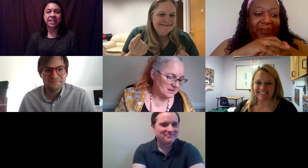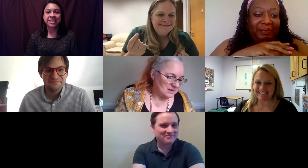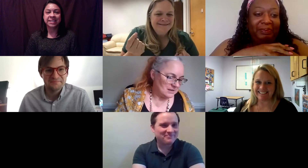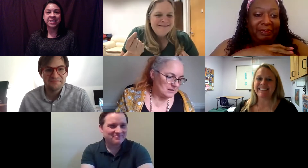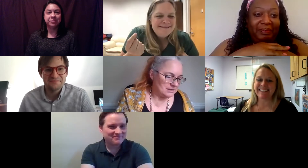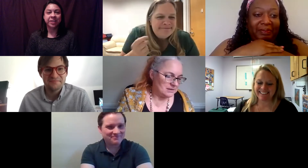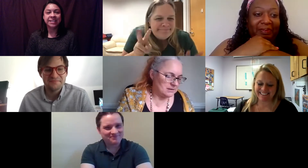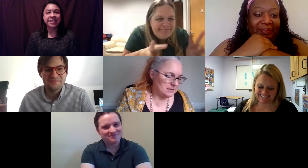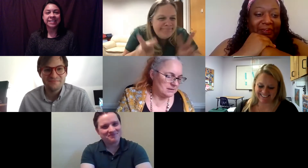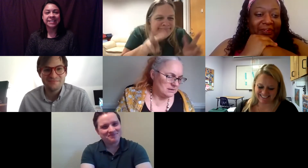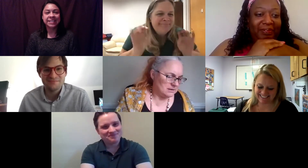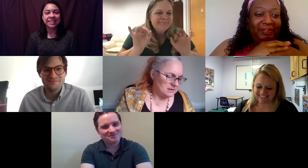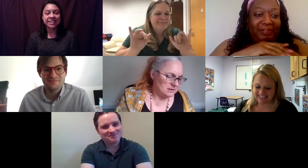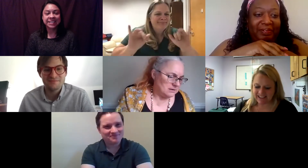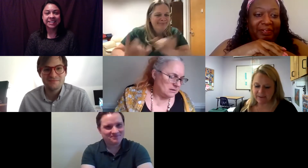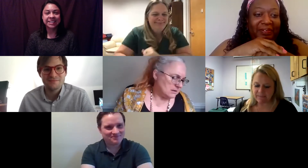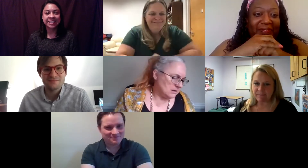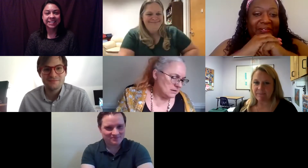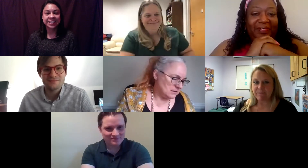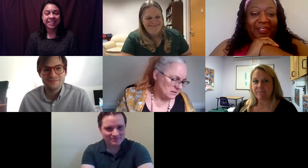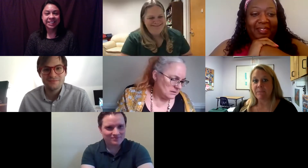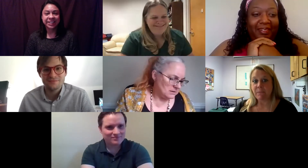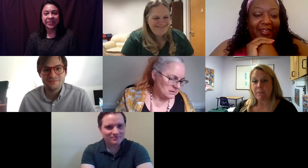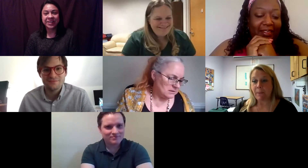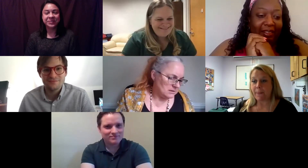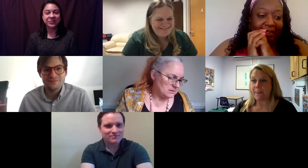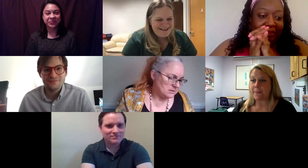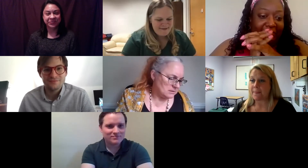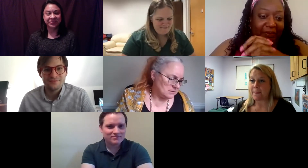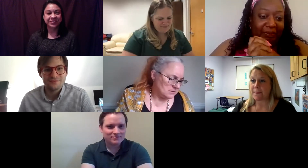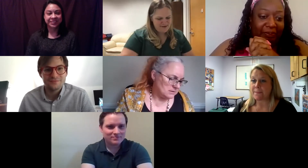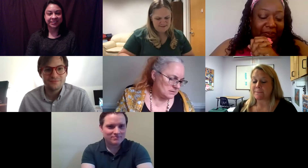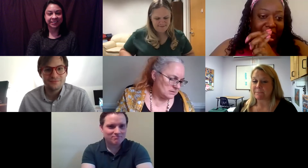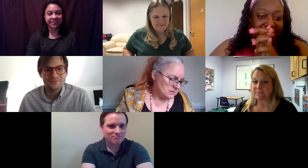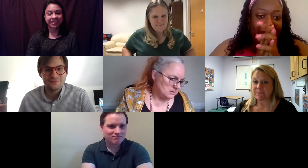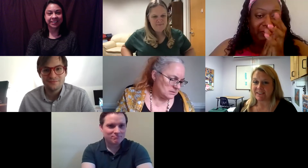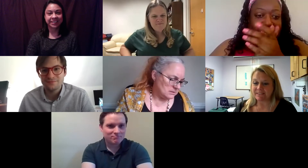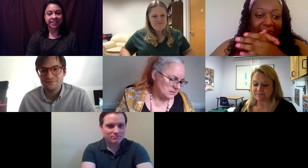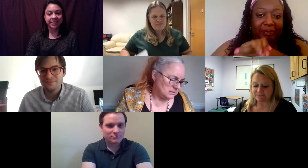It's nice to see some faces. Looking around.